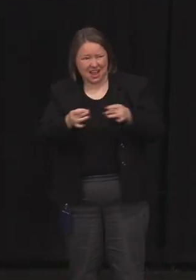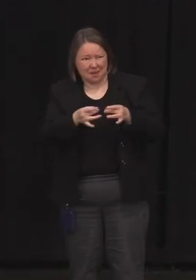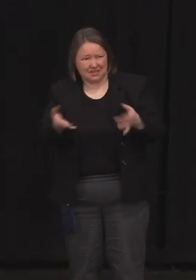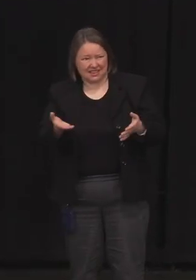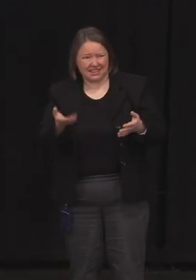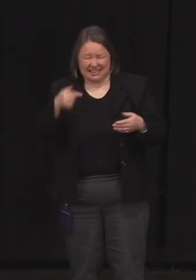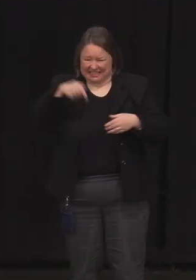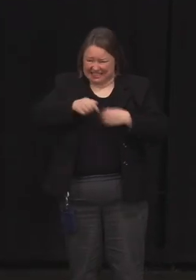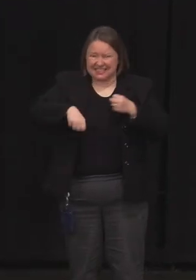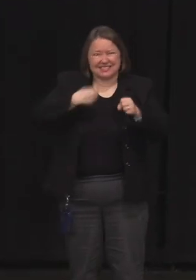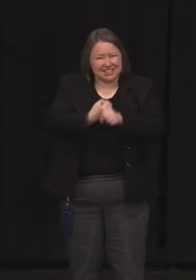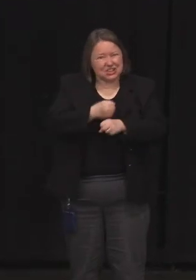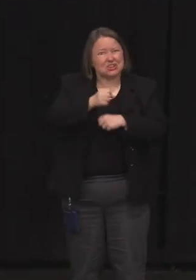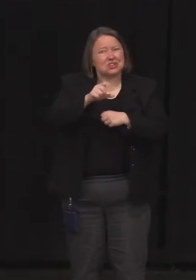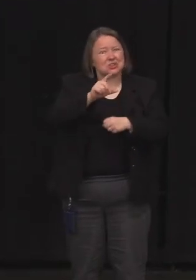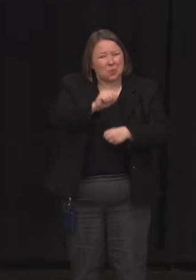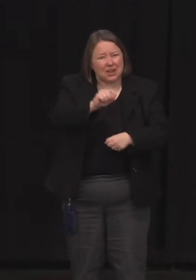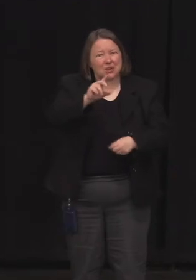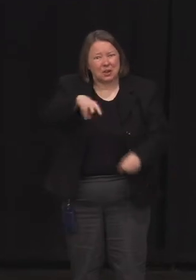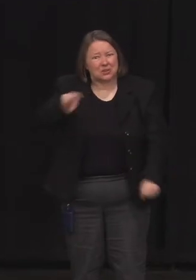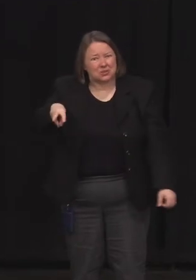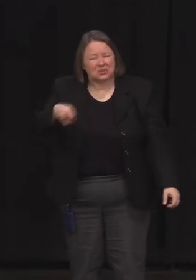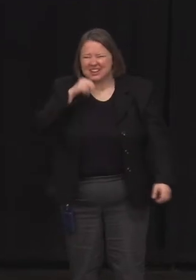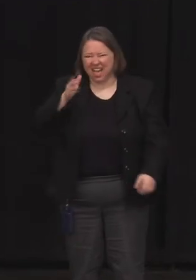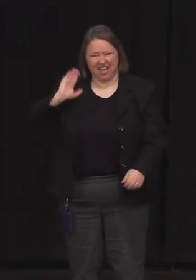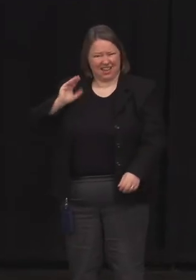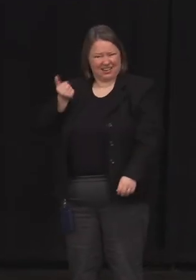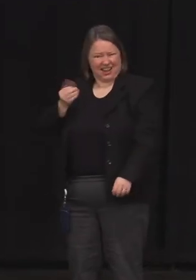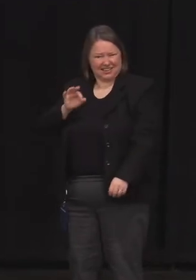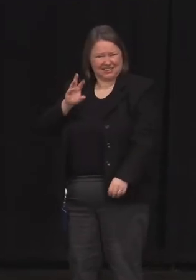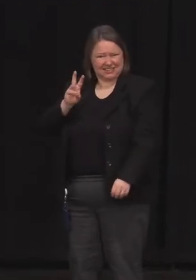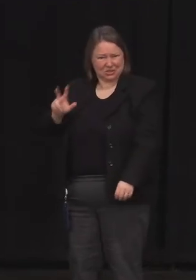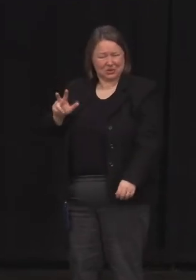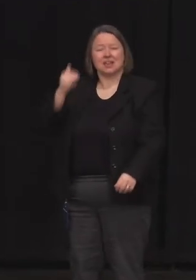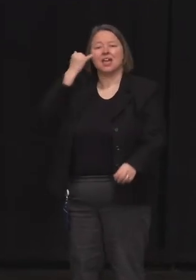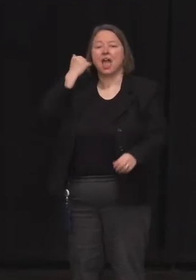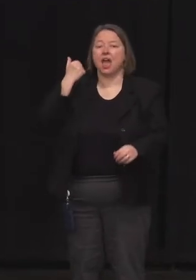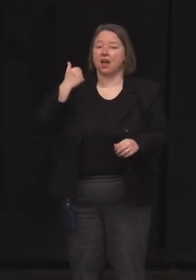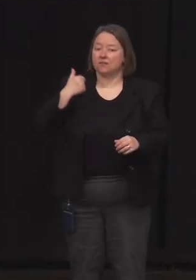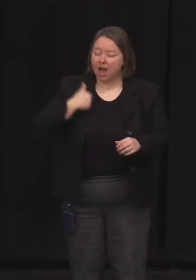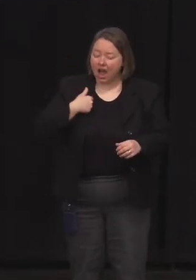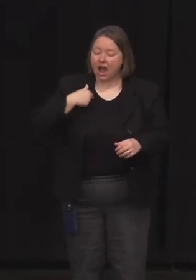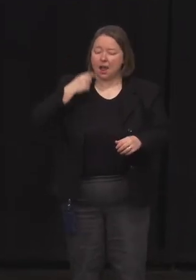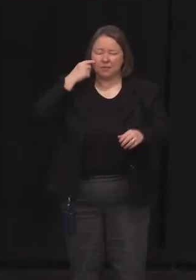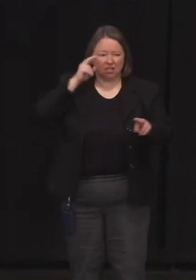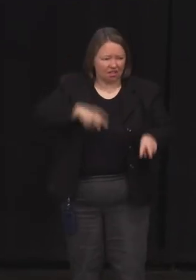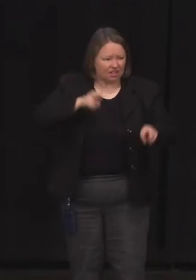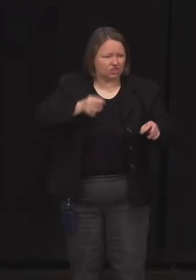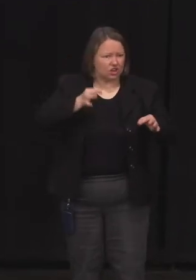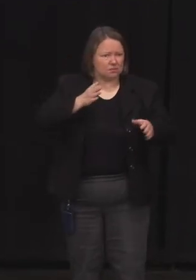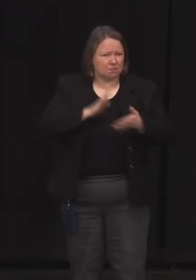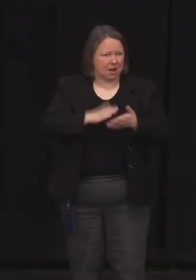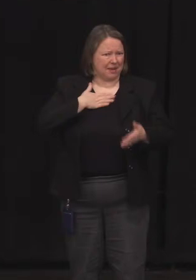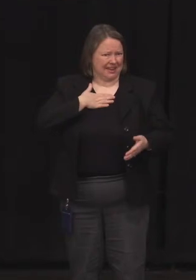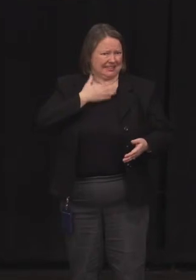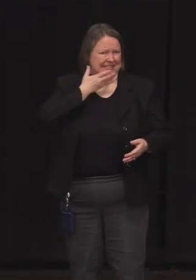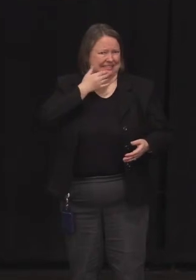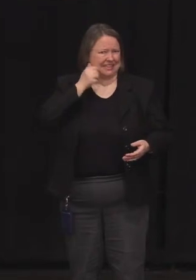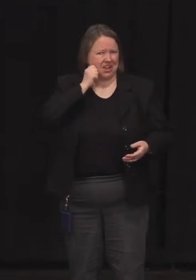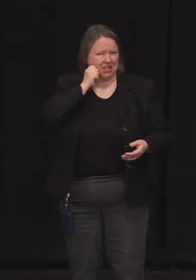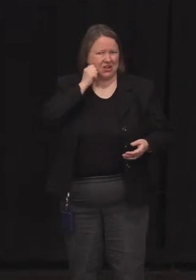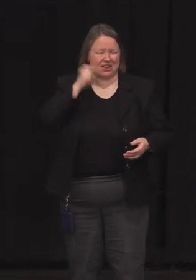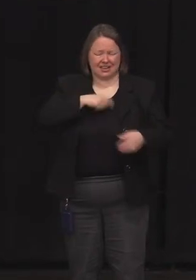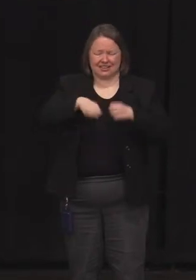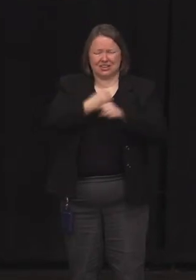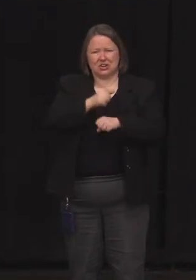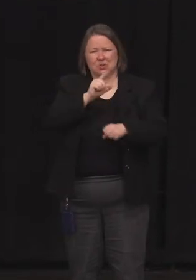year 2022, not 1963. If I am still getting judged by the color of my skin in the year